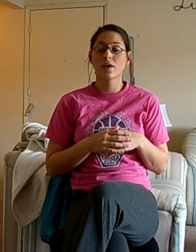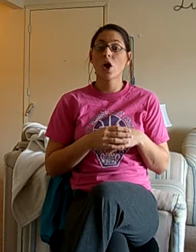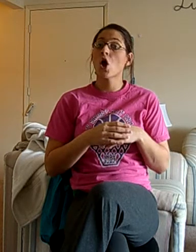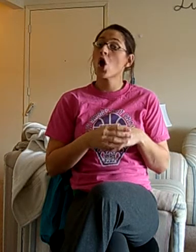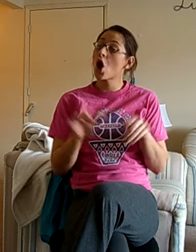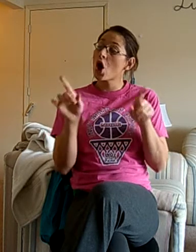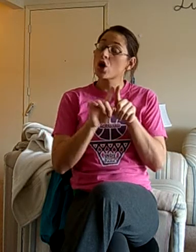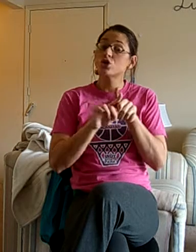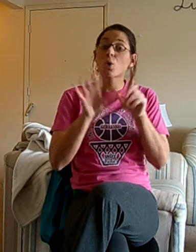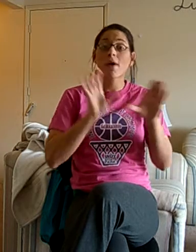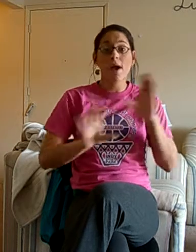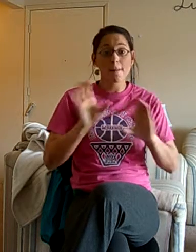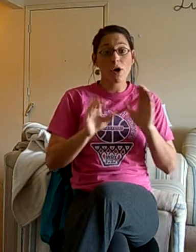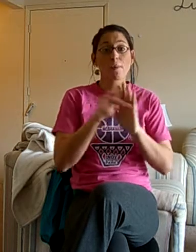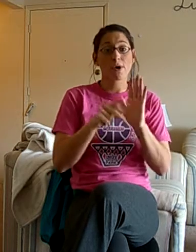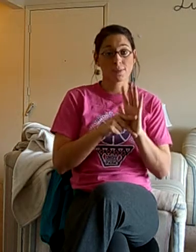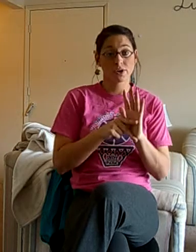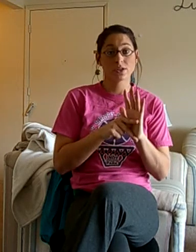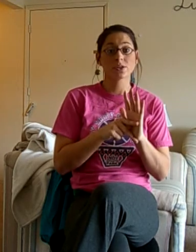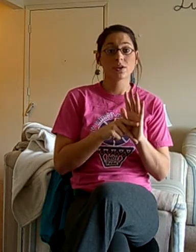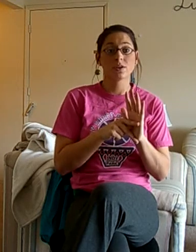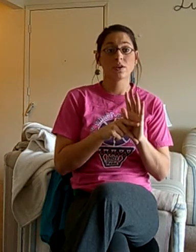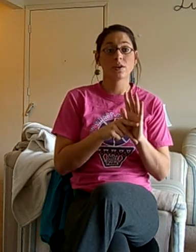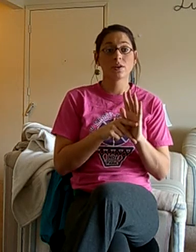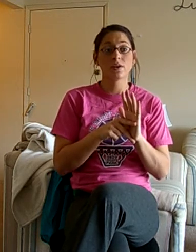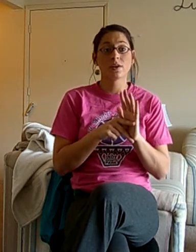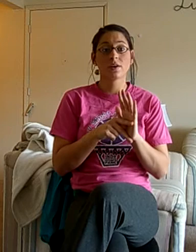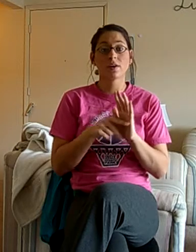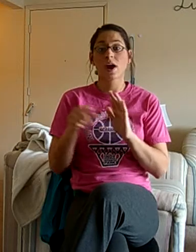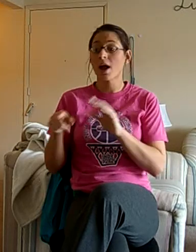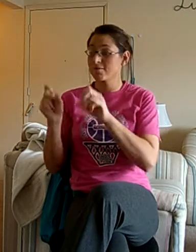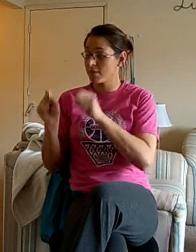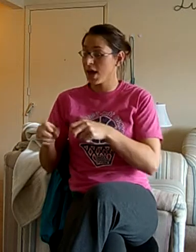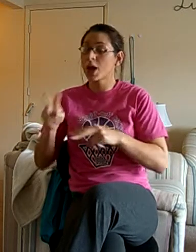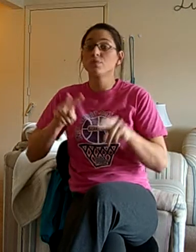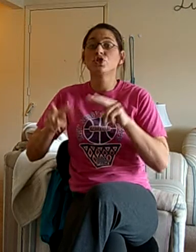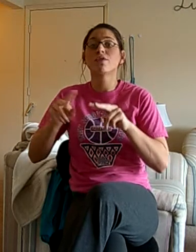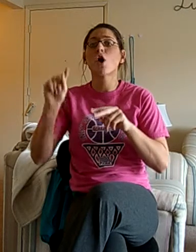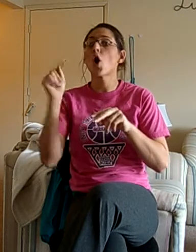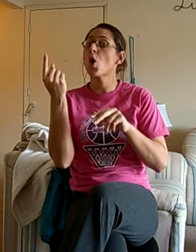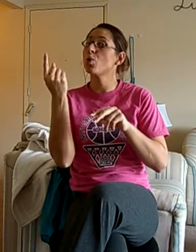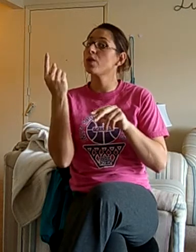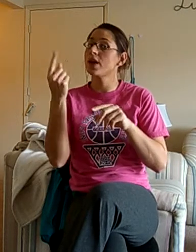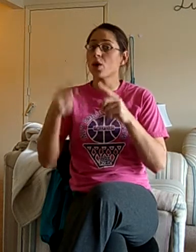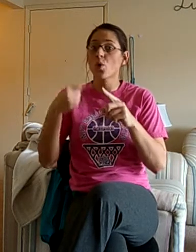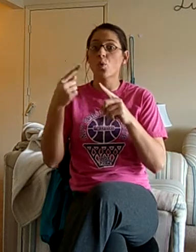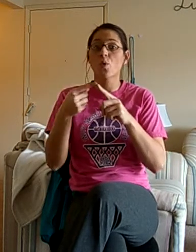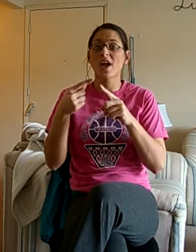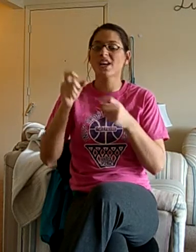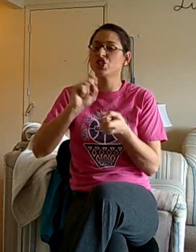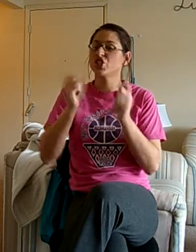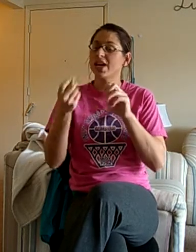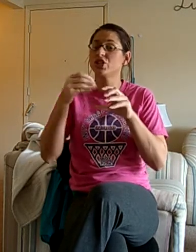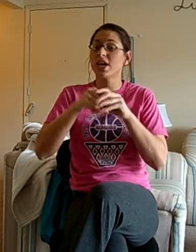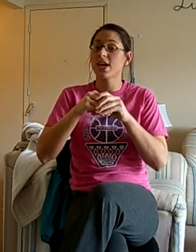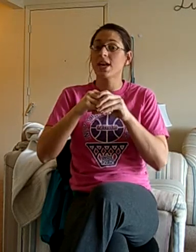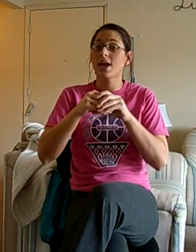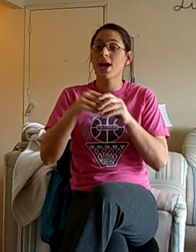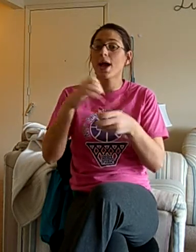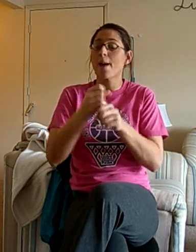properties. Chemical properties are those that can be observed only when there's a change in the composition of the substance. In other words, when you